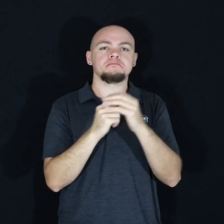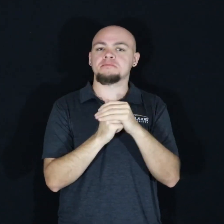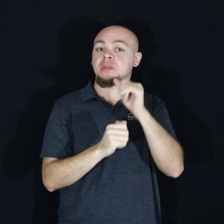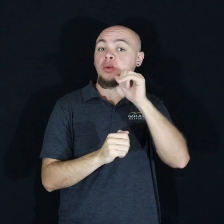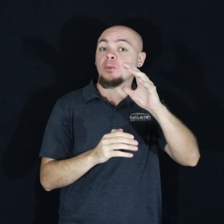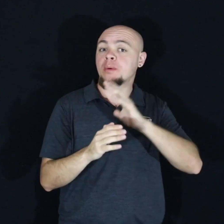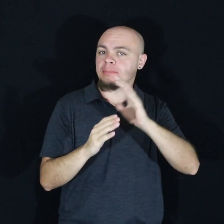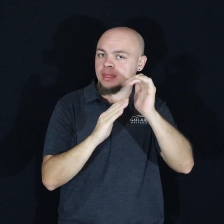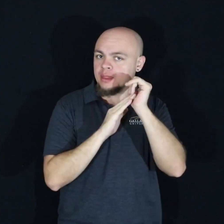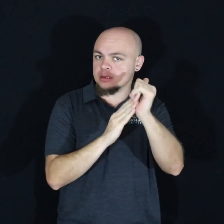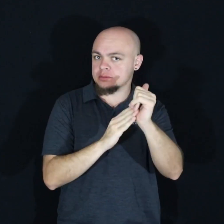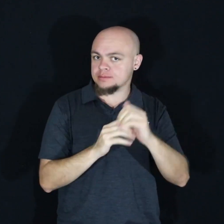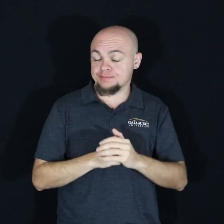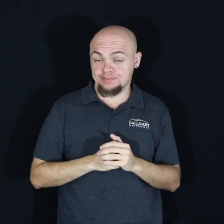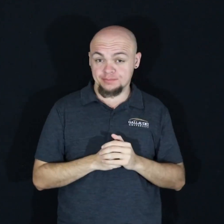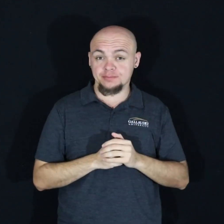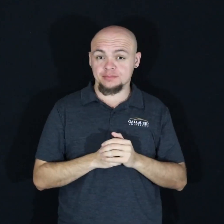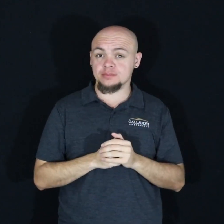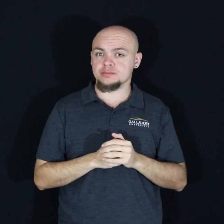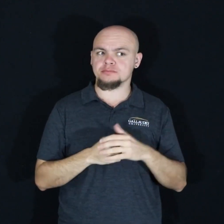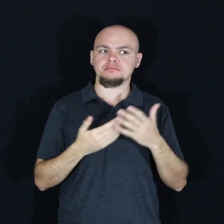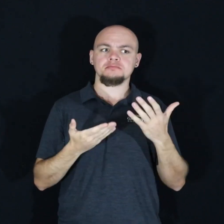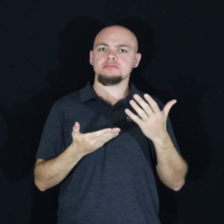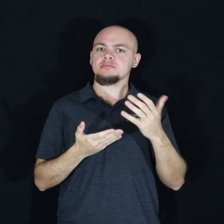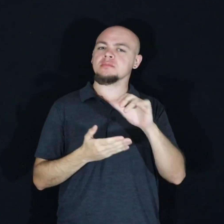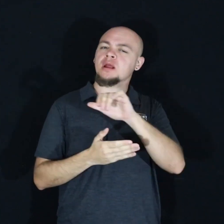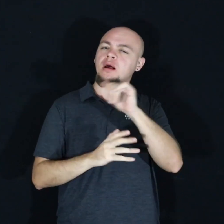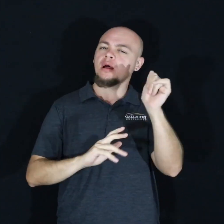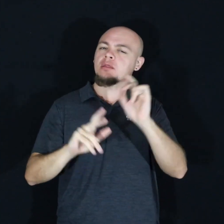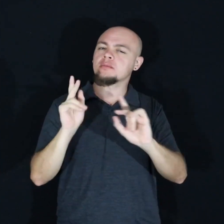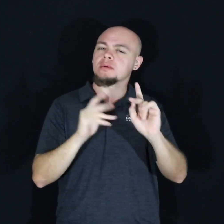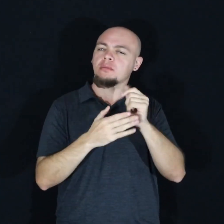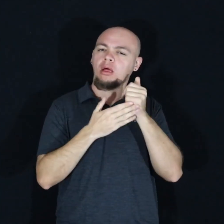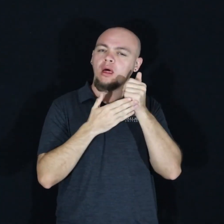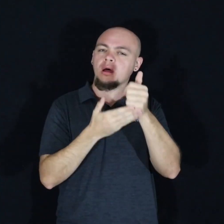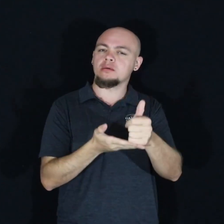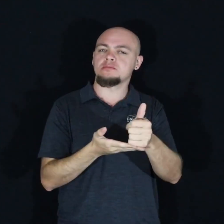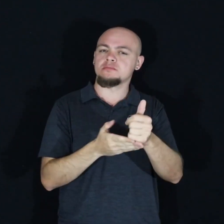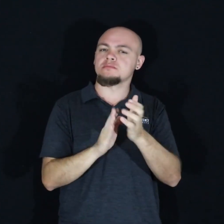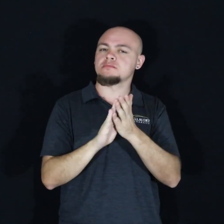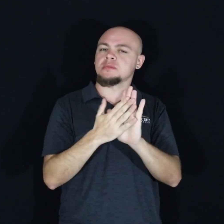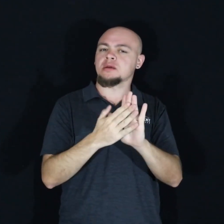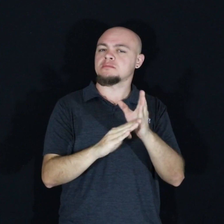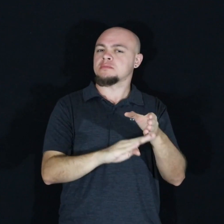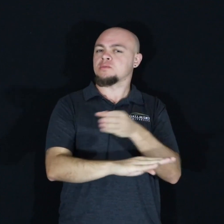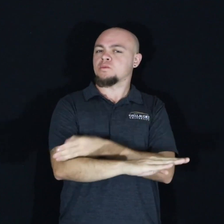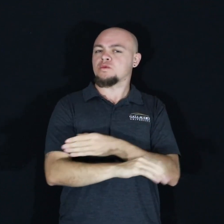women to help other people become better